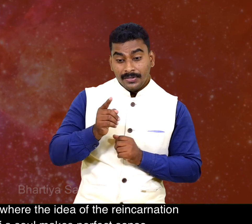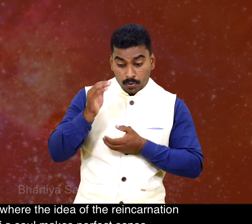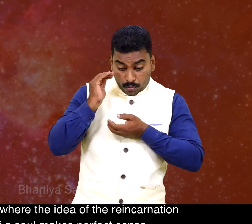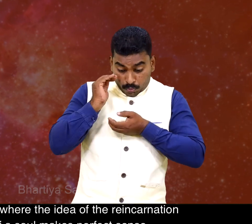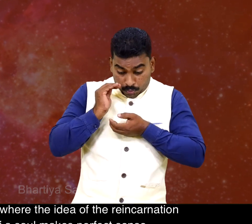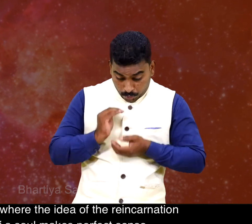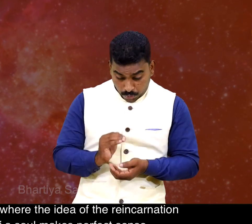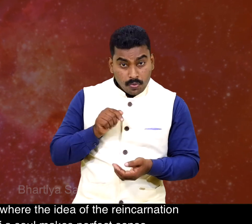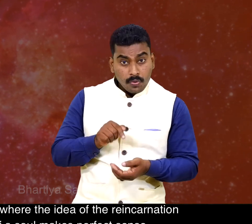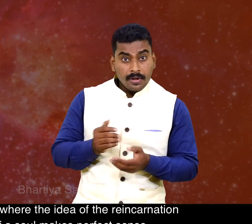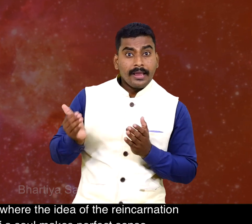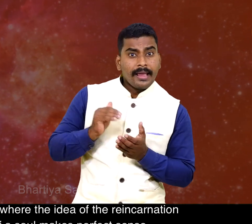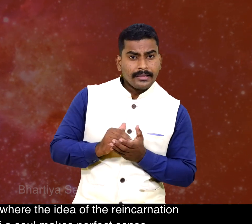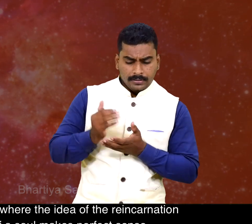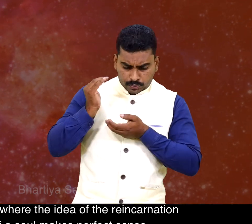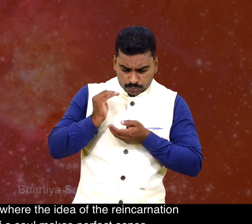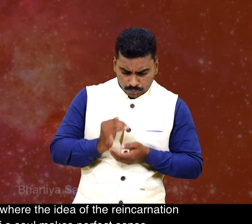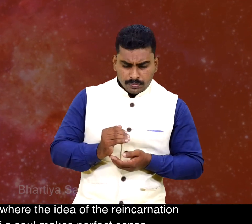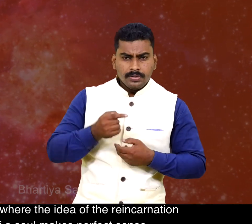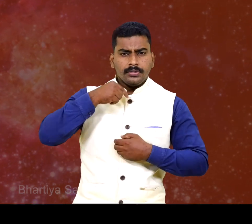a soul makes perfect sense.